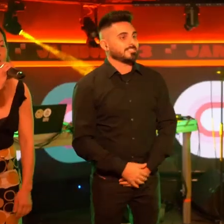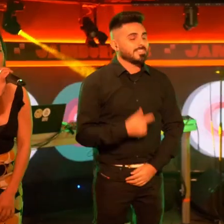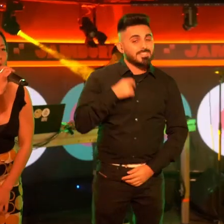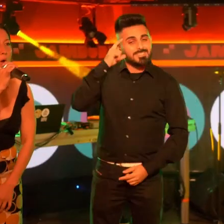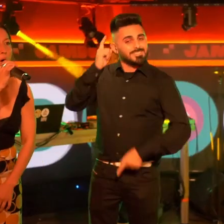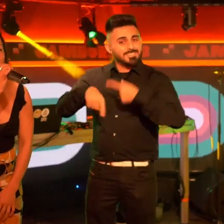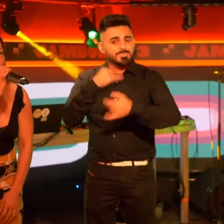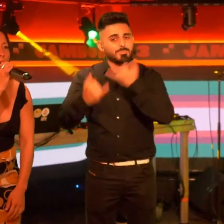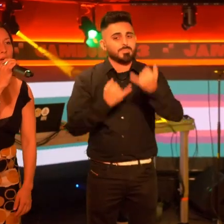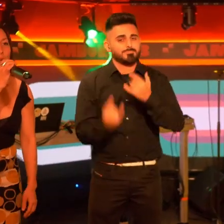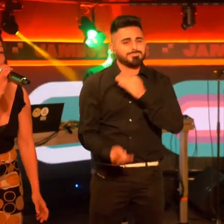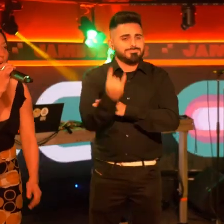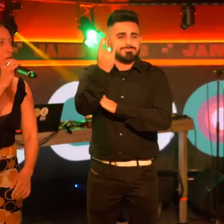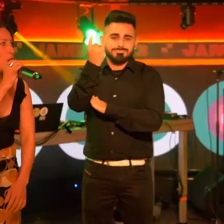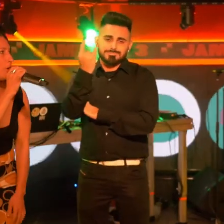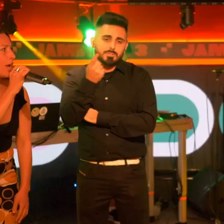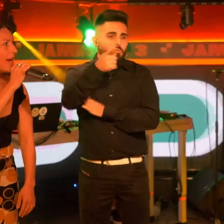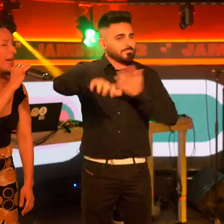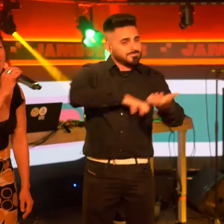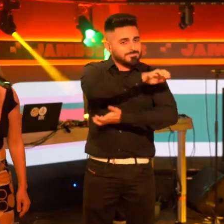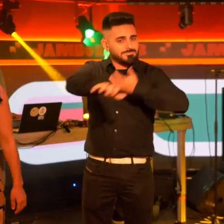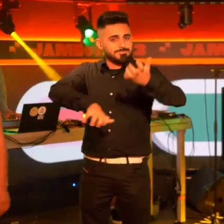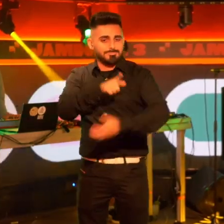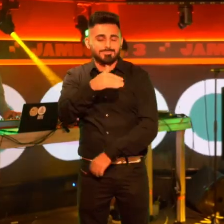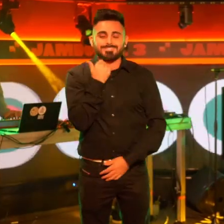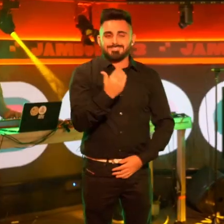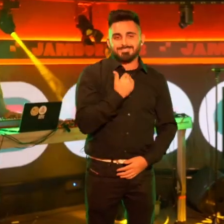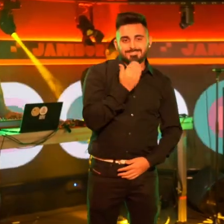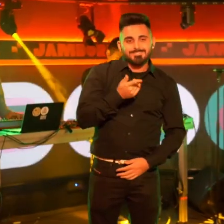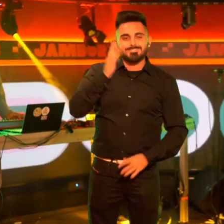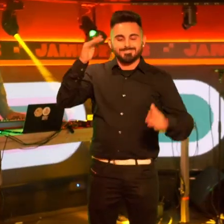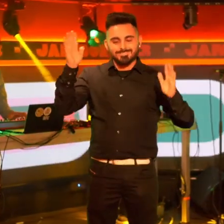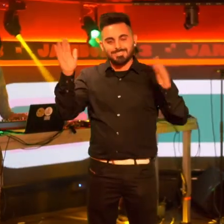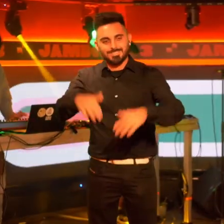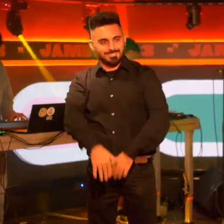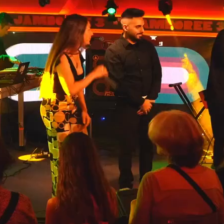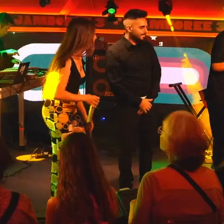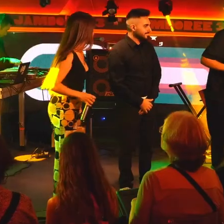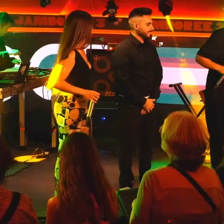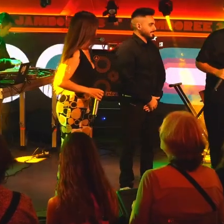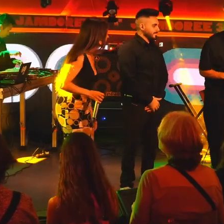Everyday struggle, yeah. You know you gotta hustle,